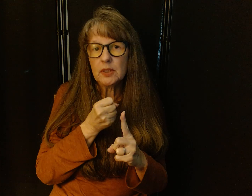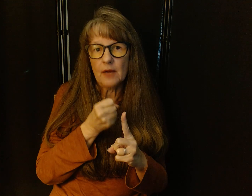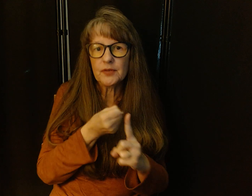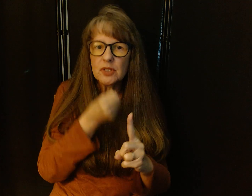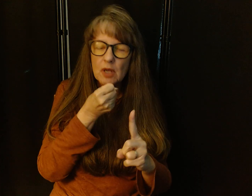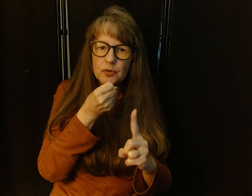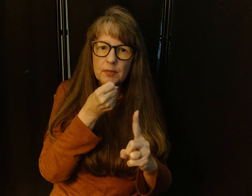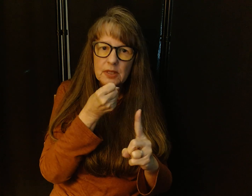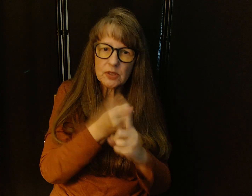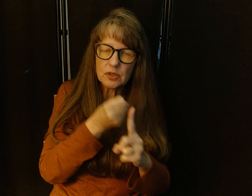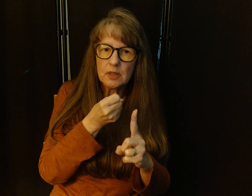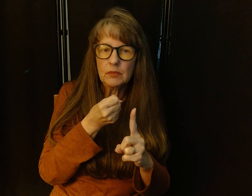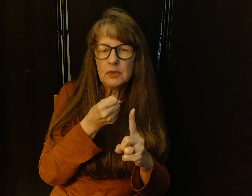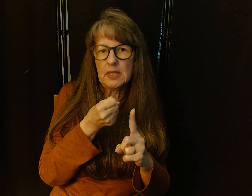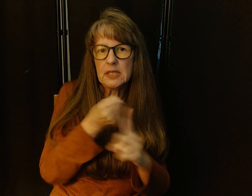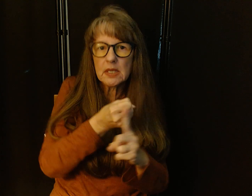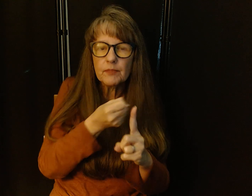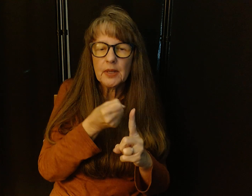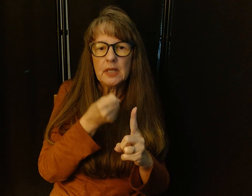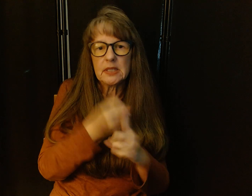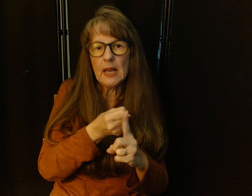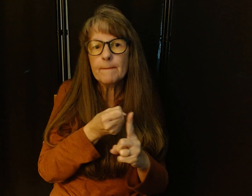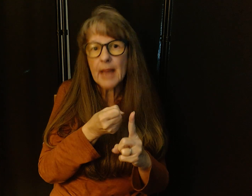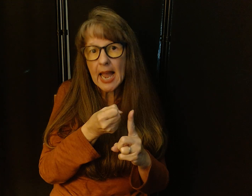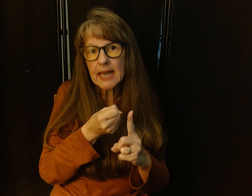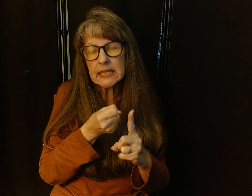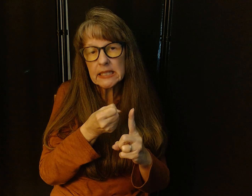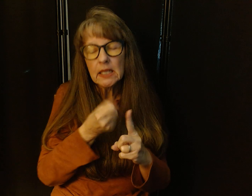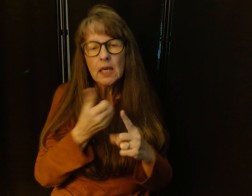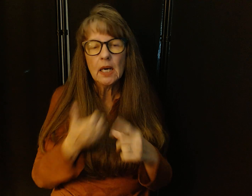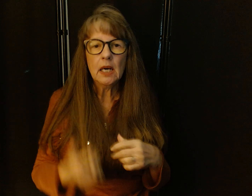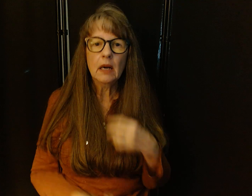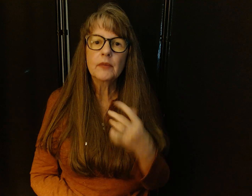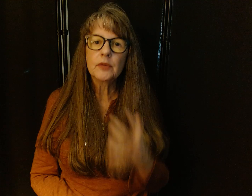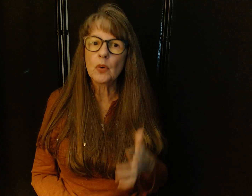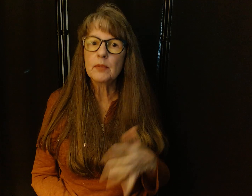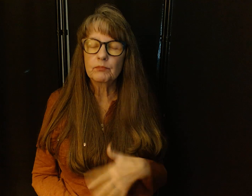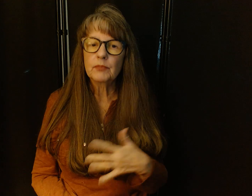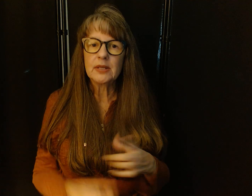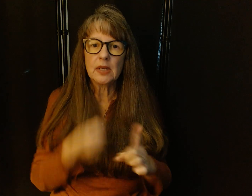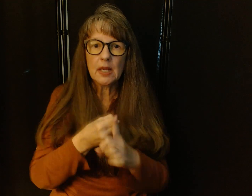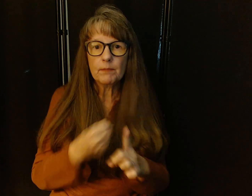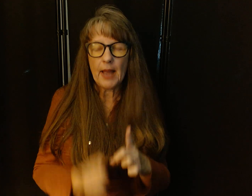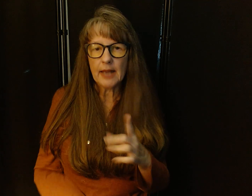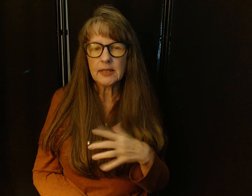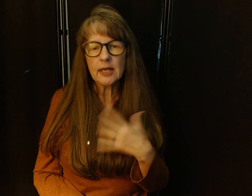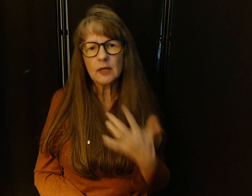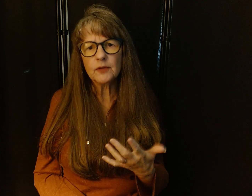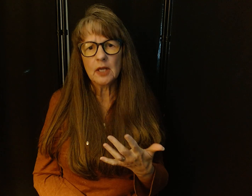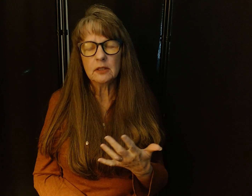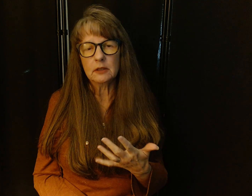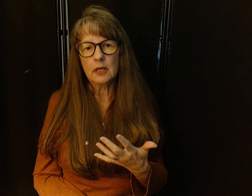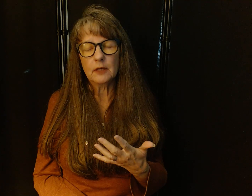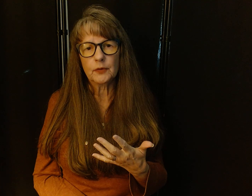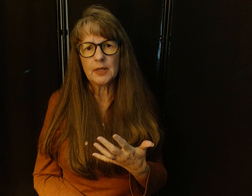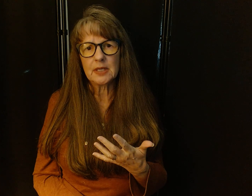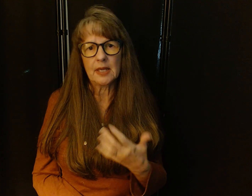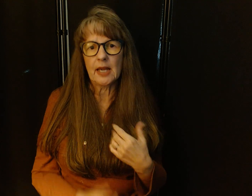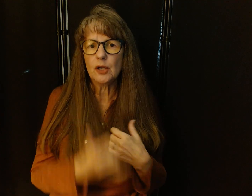This is also means to hit something. It's an impact, and so it's an impact. And I could have done a lot of different things. Like I could have